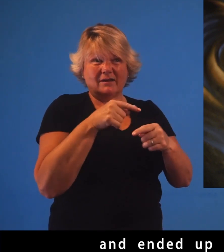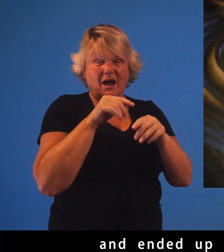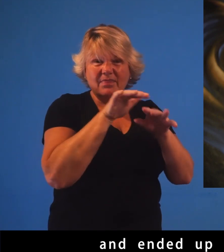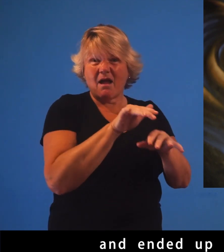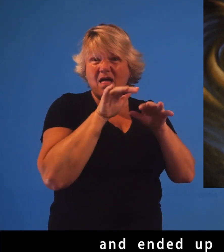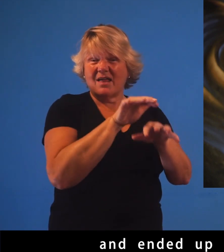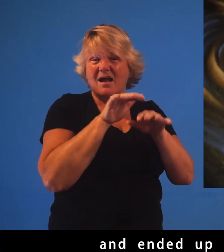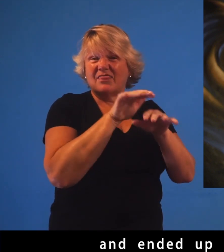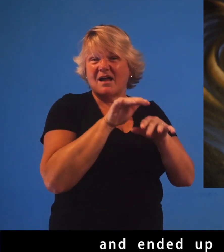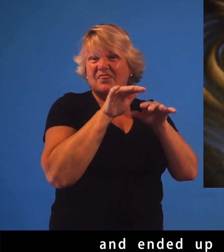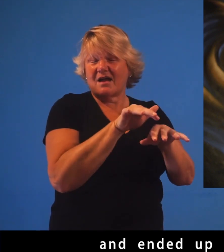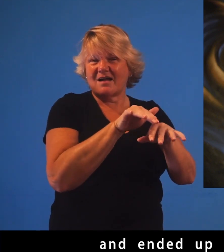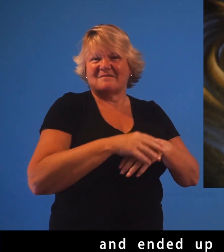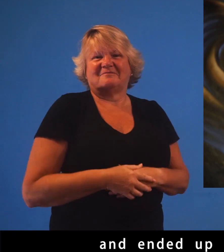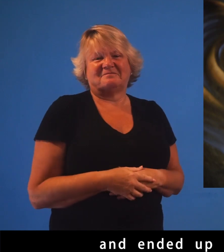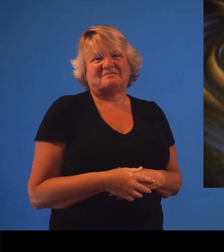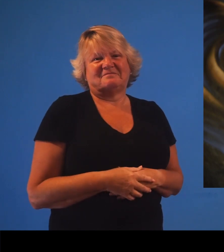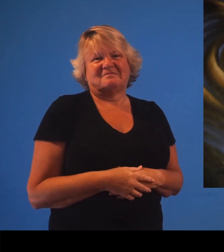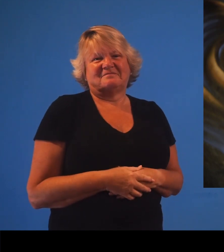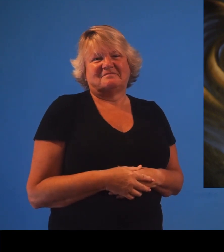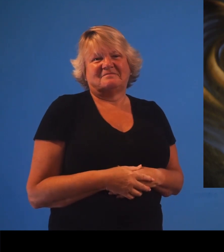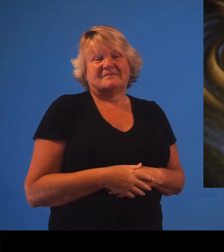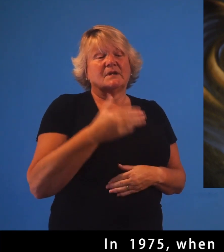in the school's art department.